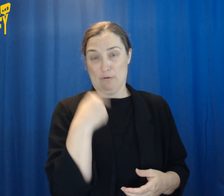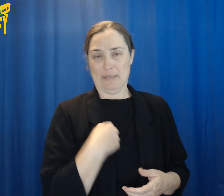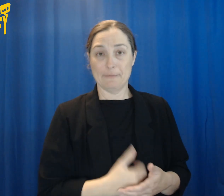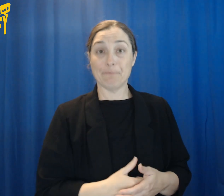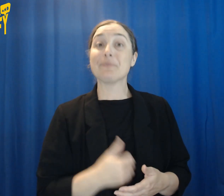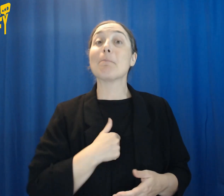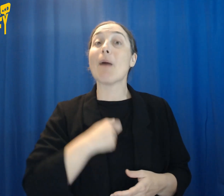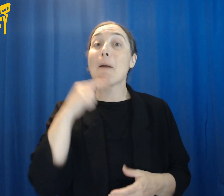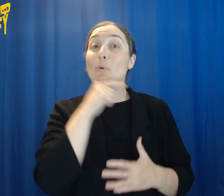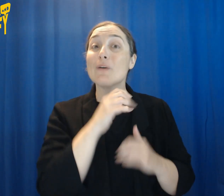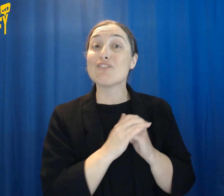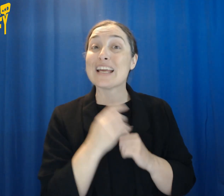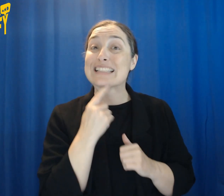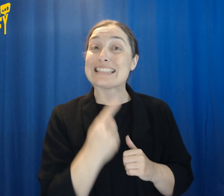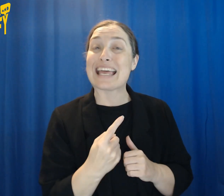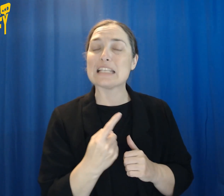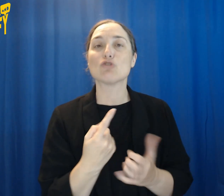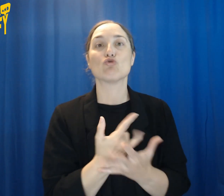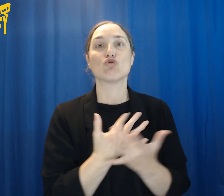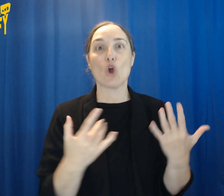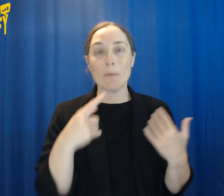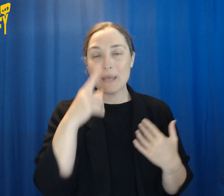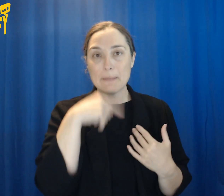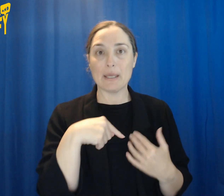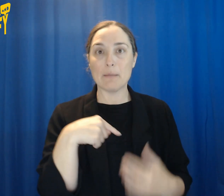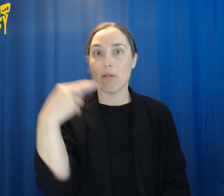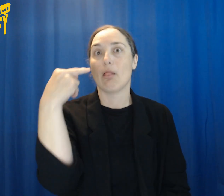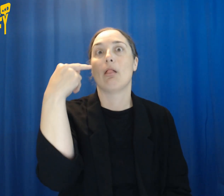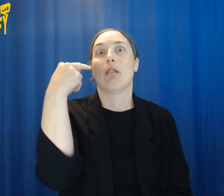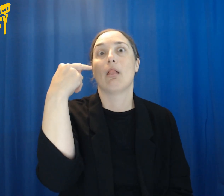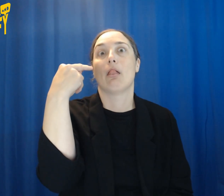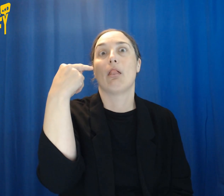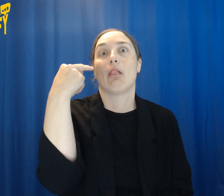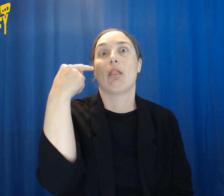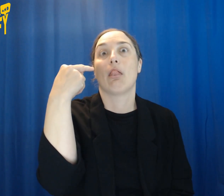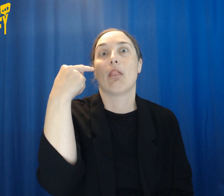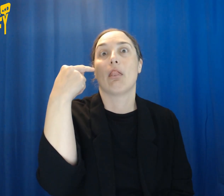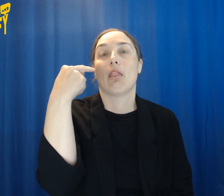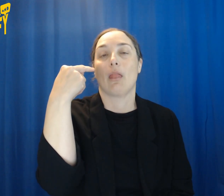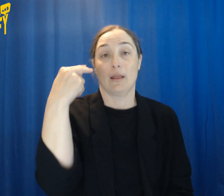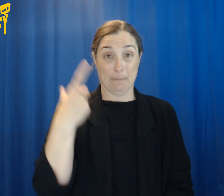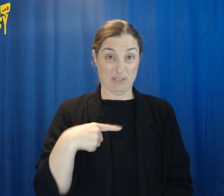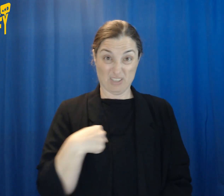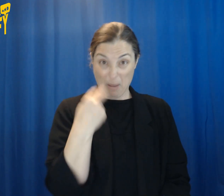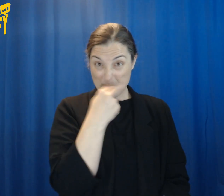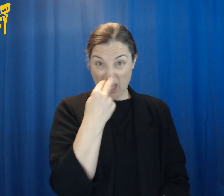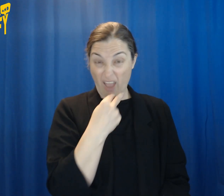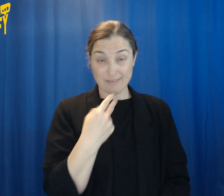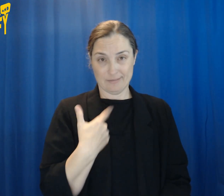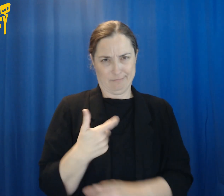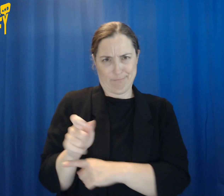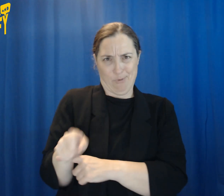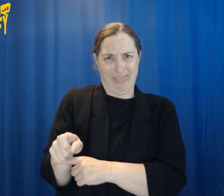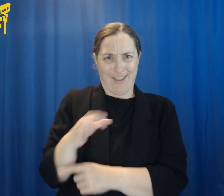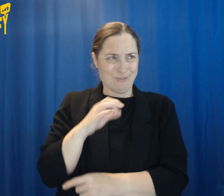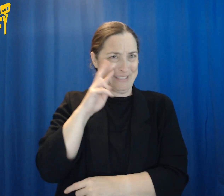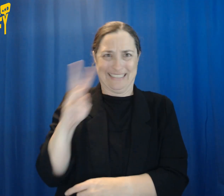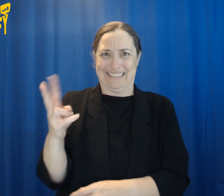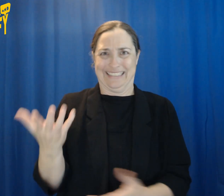of people, they don't do the double take. They just stare at you as you walk by. And because I'm blind, I don't see that a lot of the time. They have to be